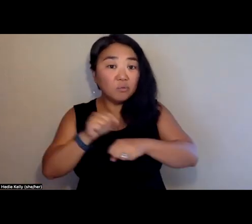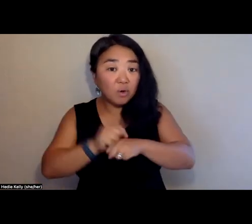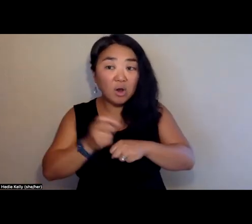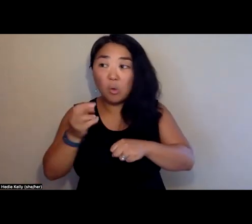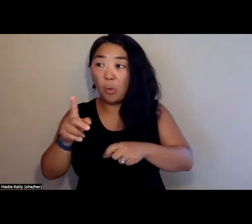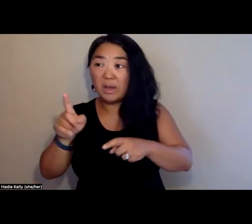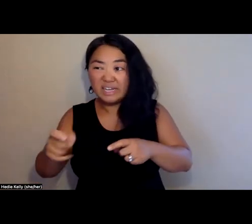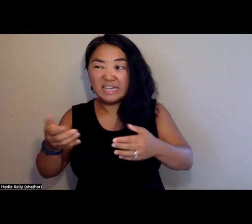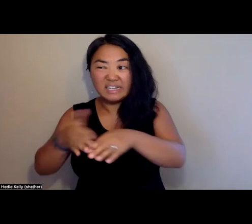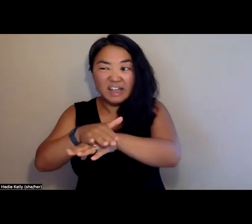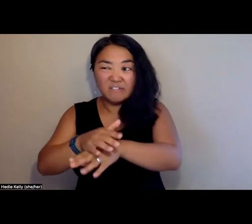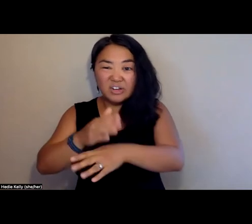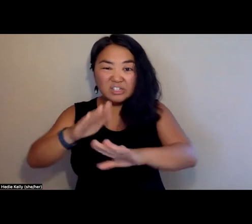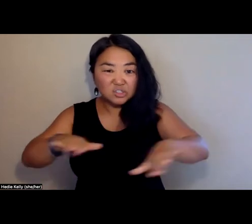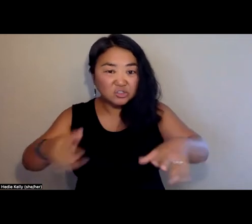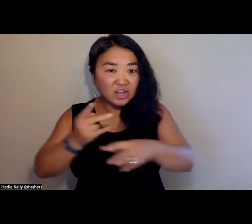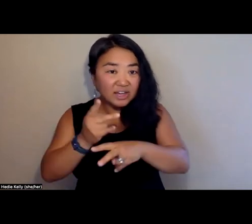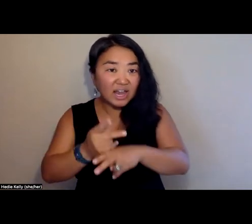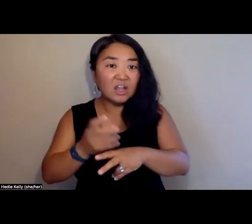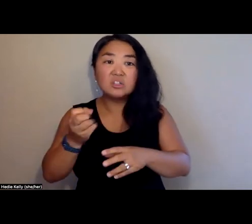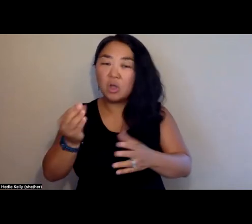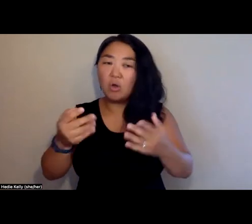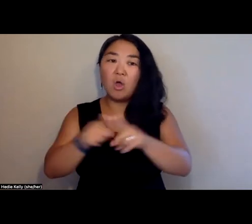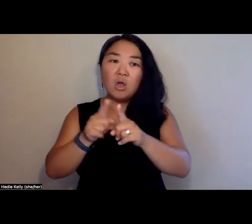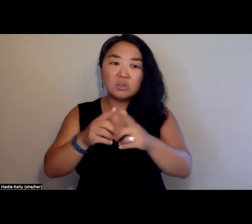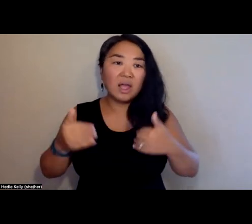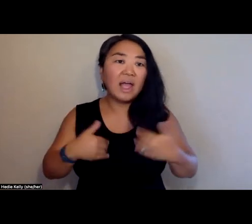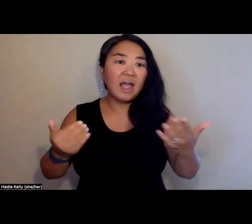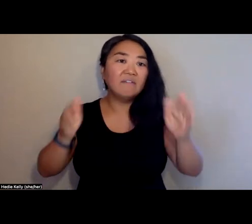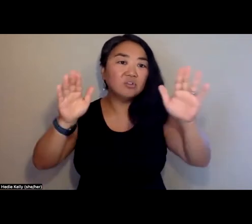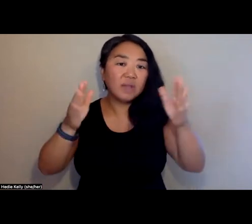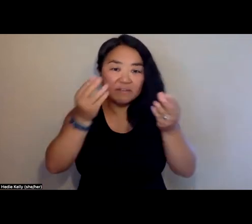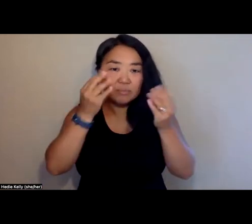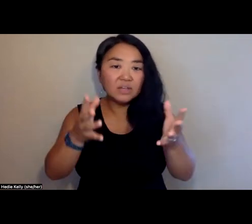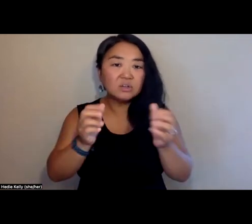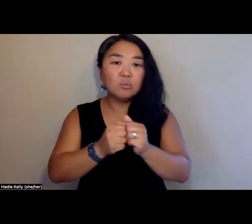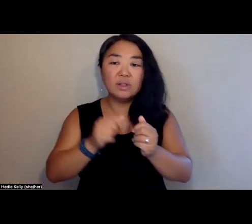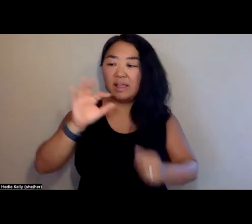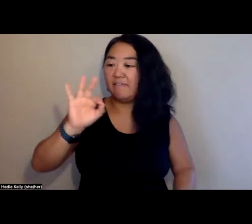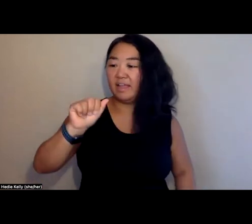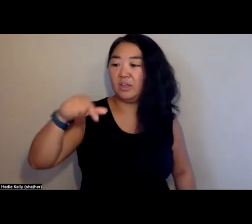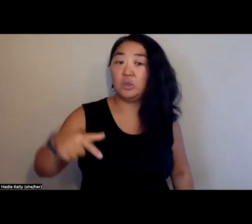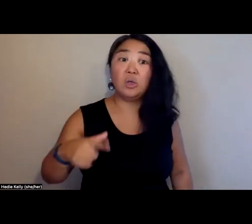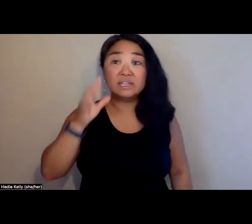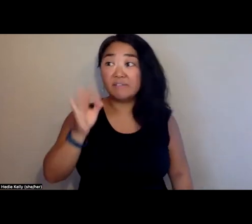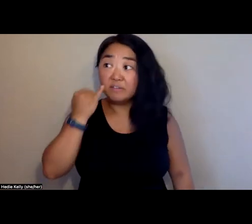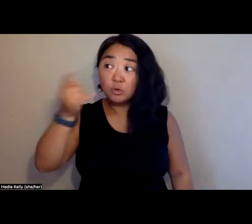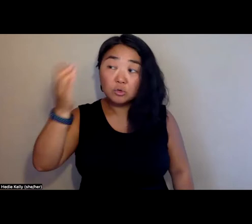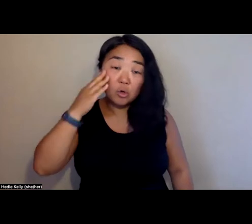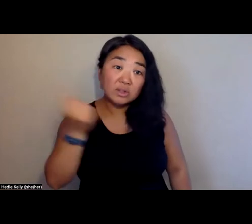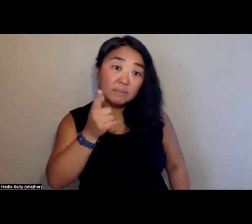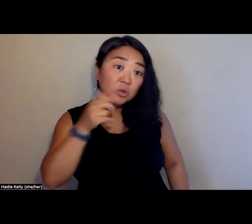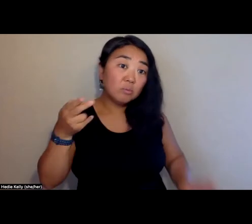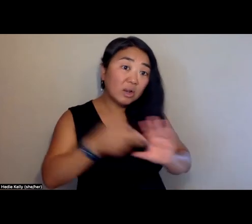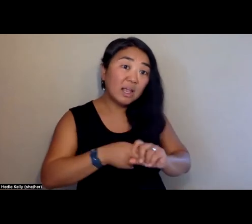little bit more accessible. So that offer's out there. There's info in the frequently asked questions on the website. Definitely if you know someone who'd be interested in participating, but those